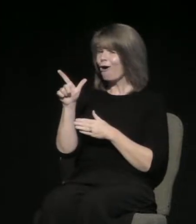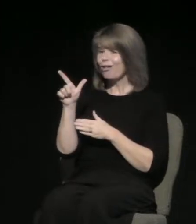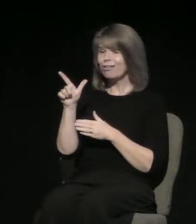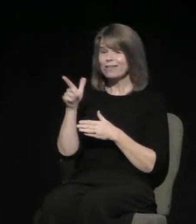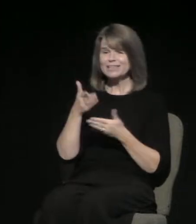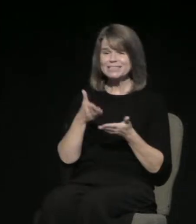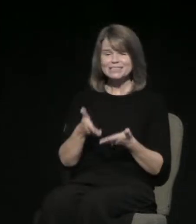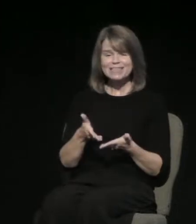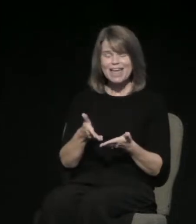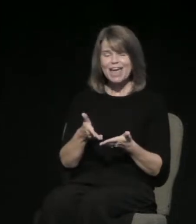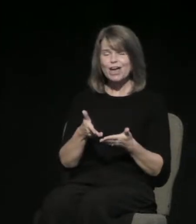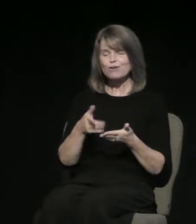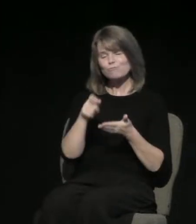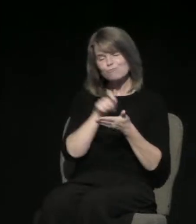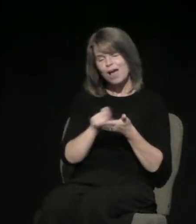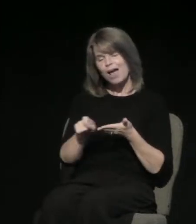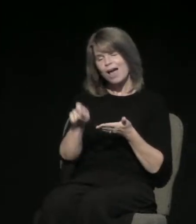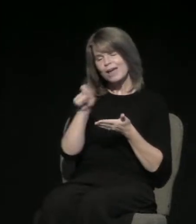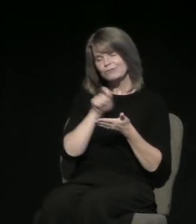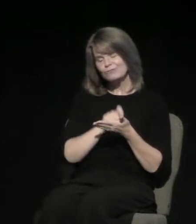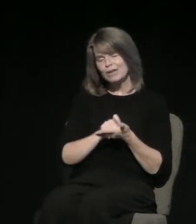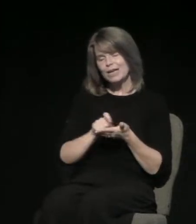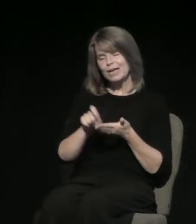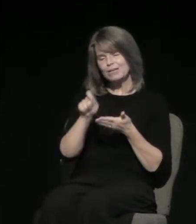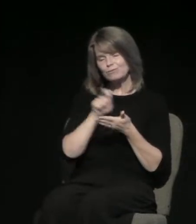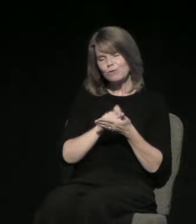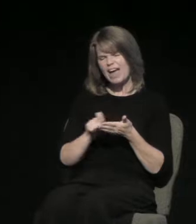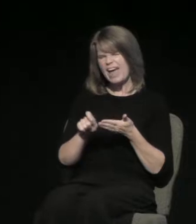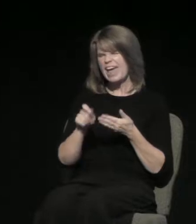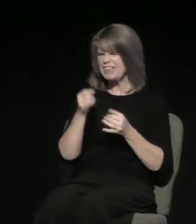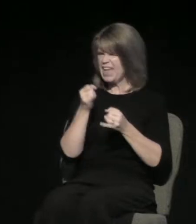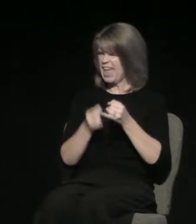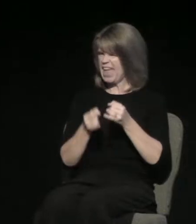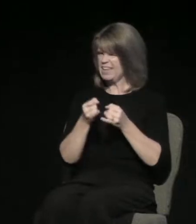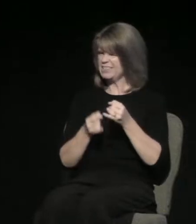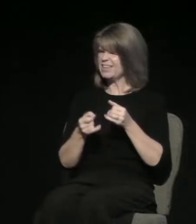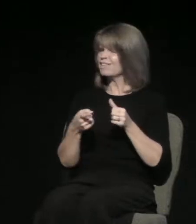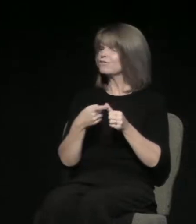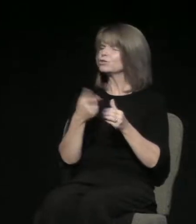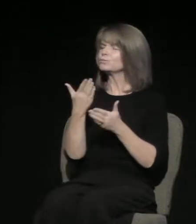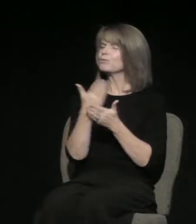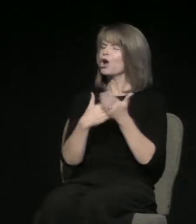Writing These Words And Coming To The End Of This First Section In Chapter Three